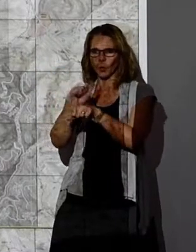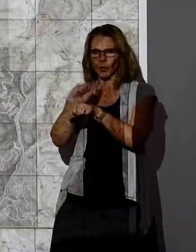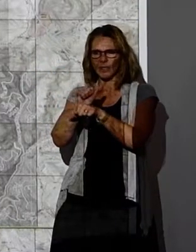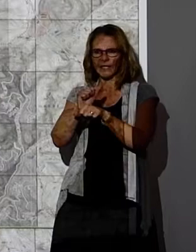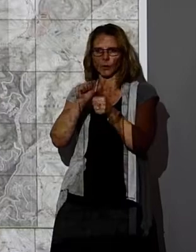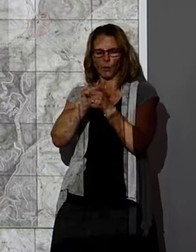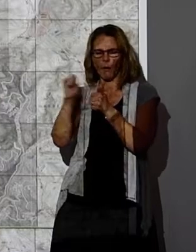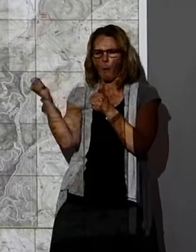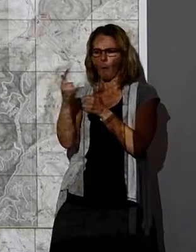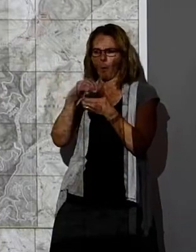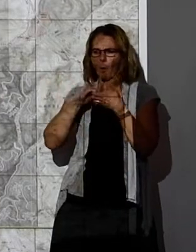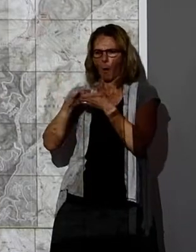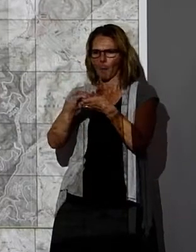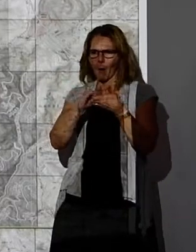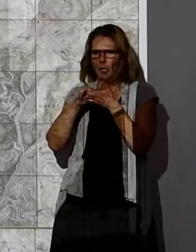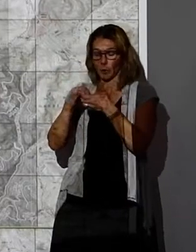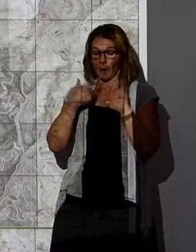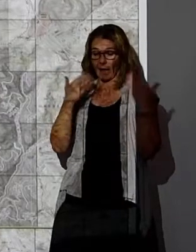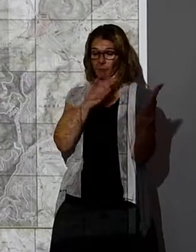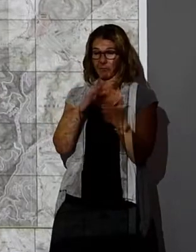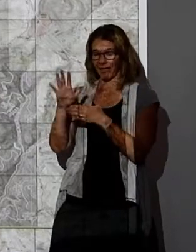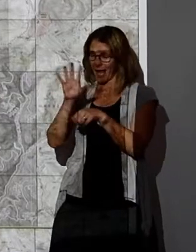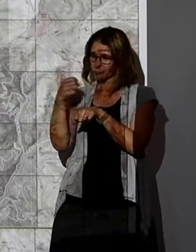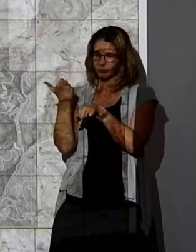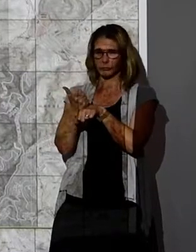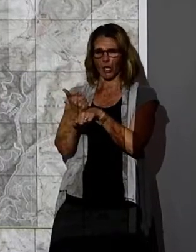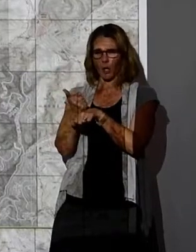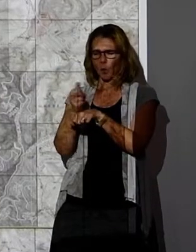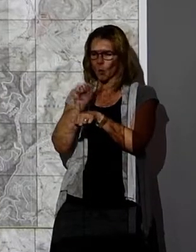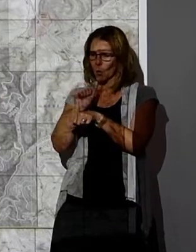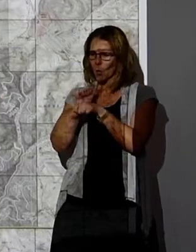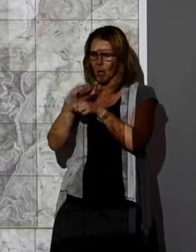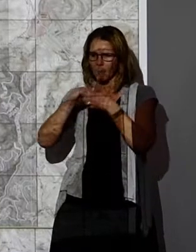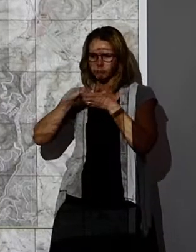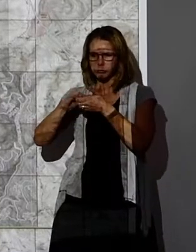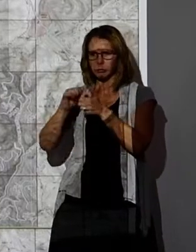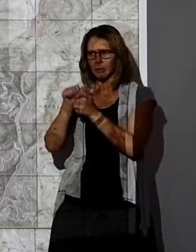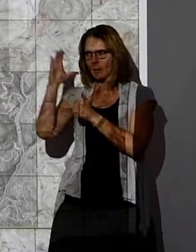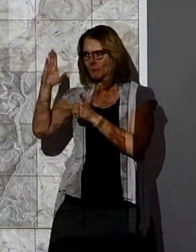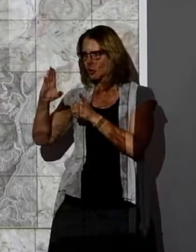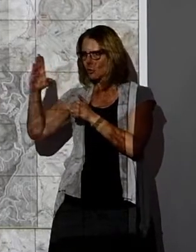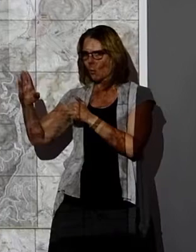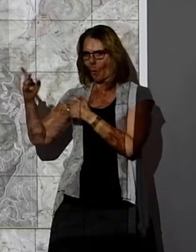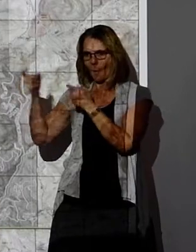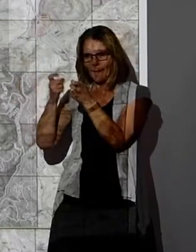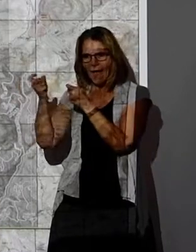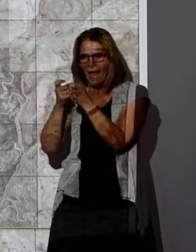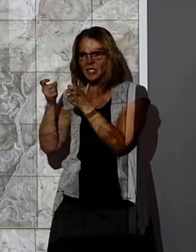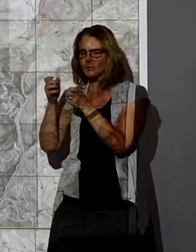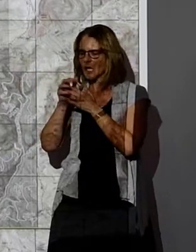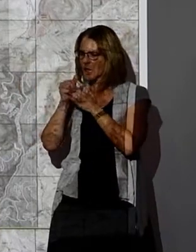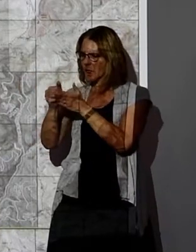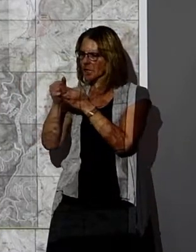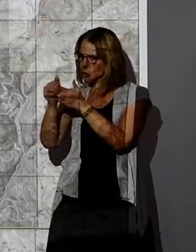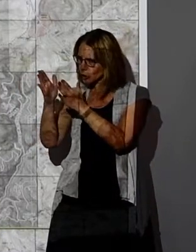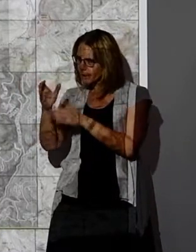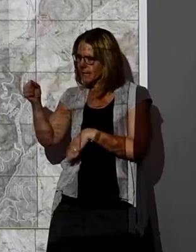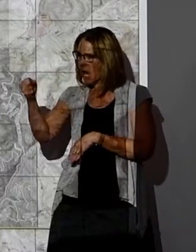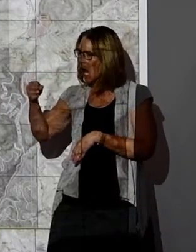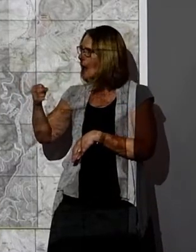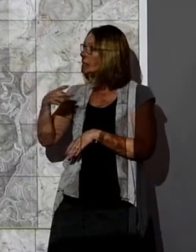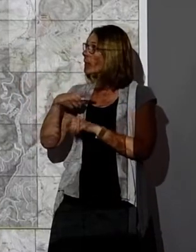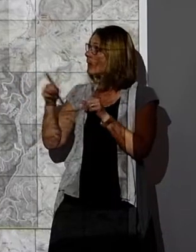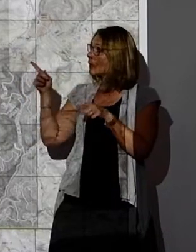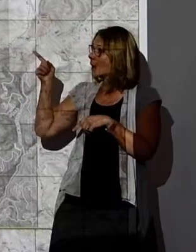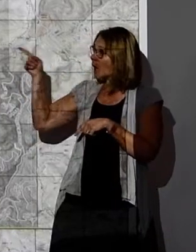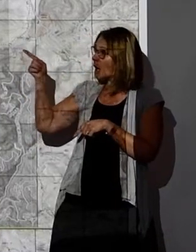partners. We've got some plans in place, and we're working hand in hand with Bridger Bowl management and their leadership. But right now, this is